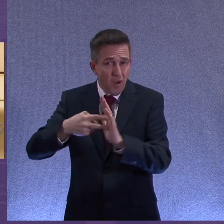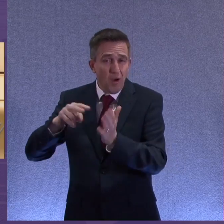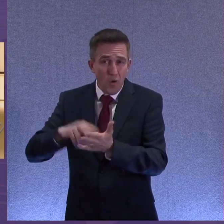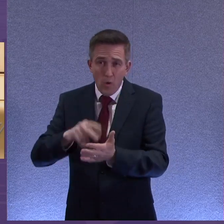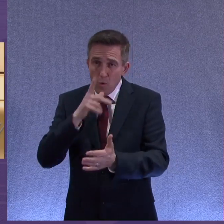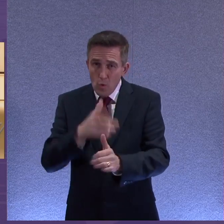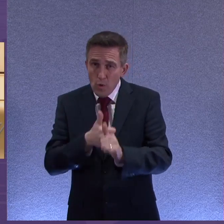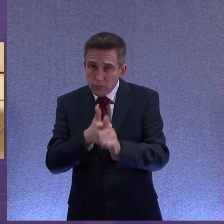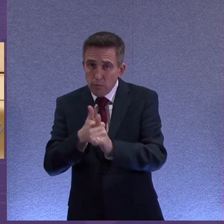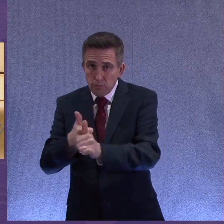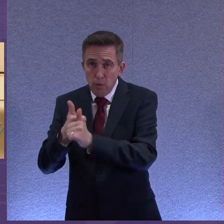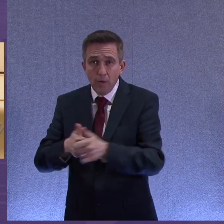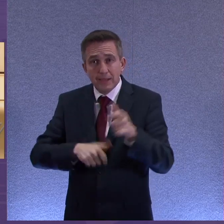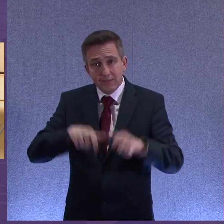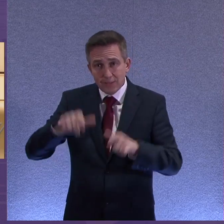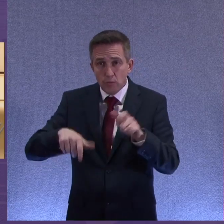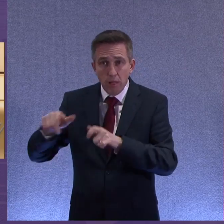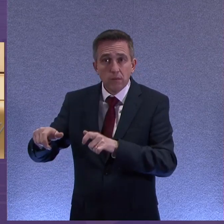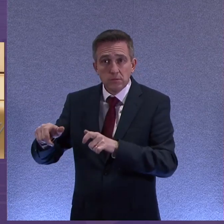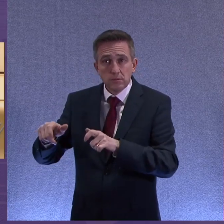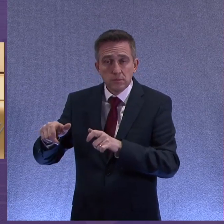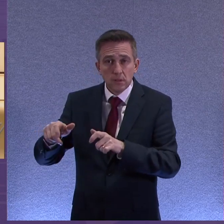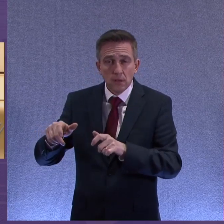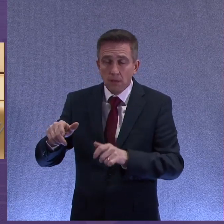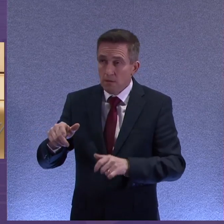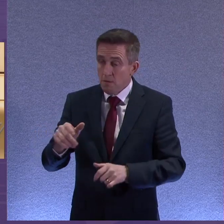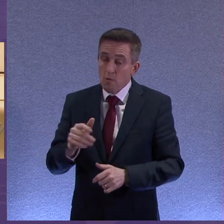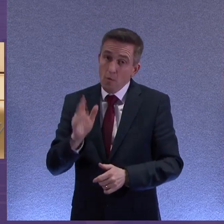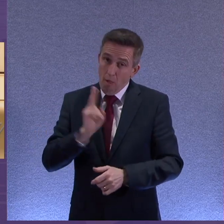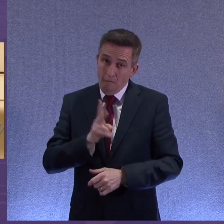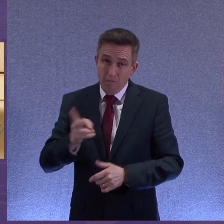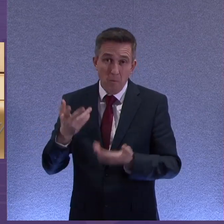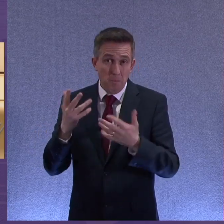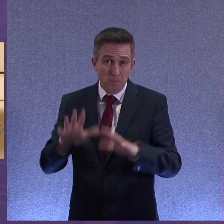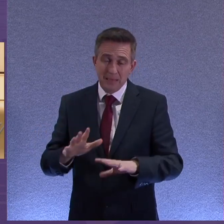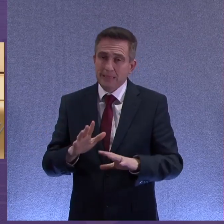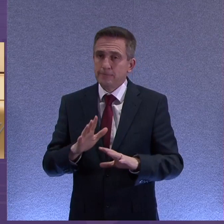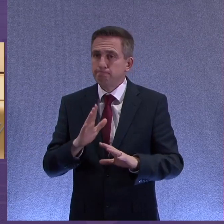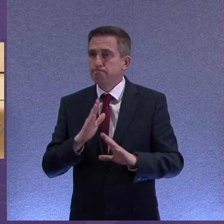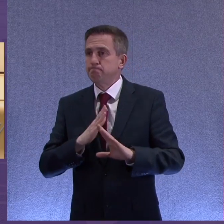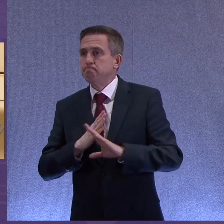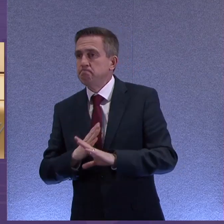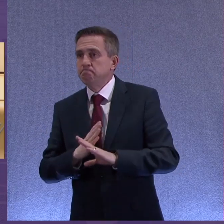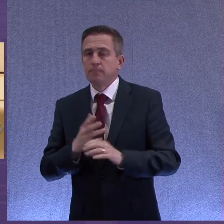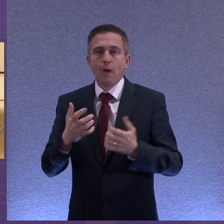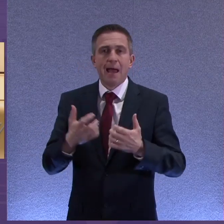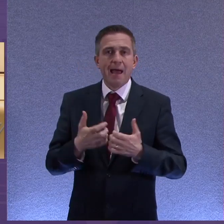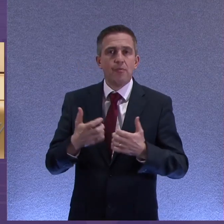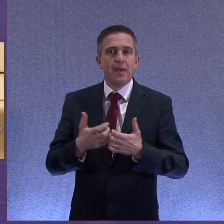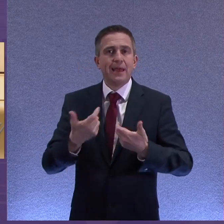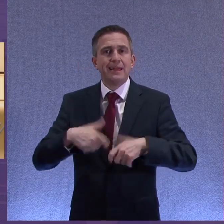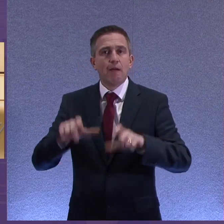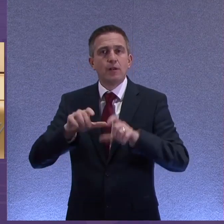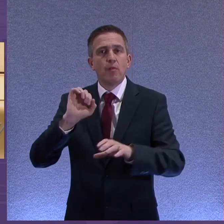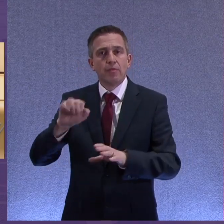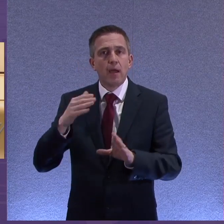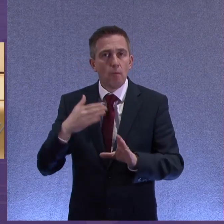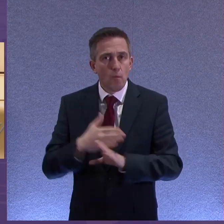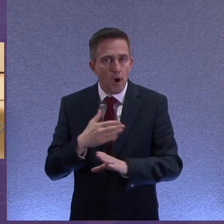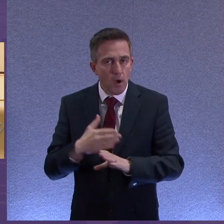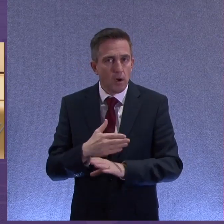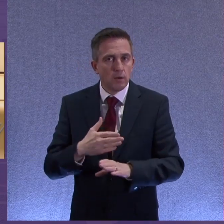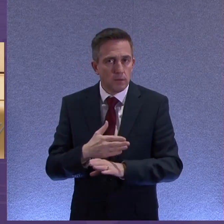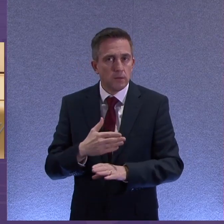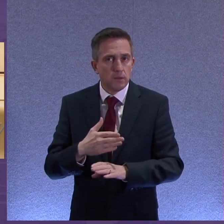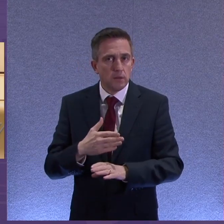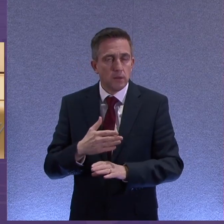work, will want to be very self-contained in how they continue their work whilst